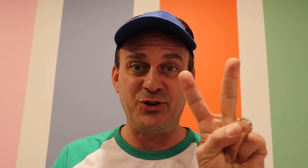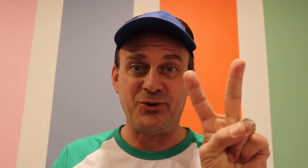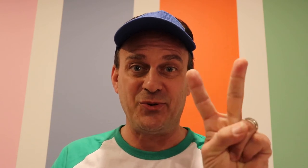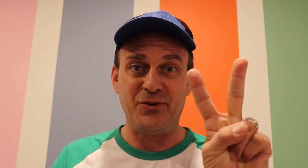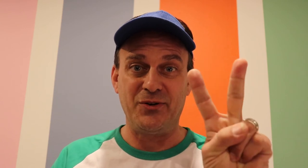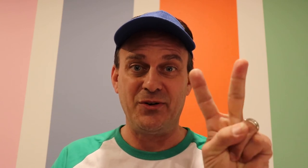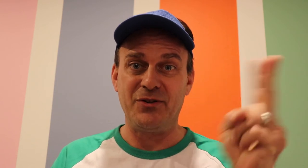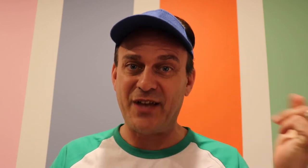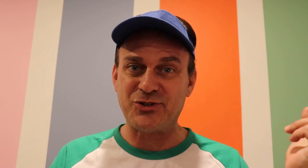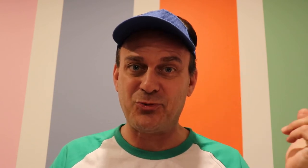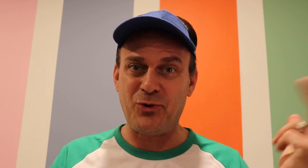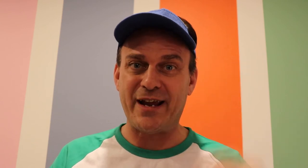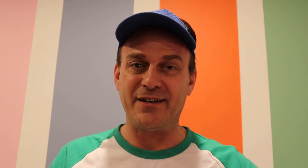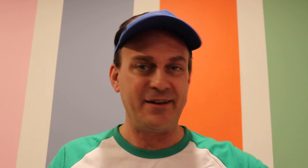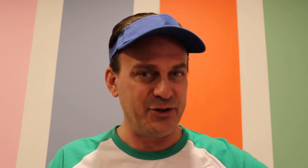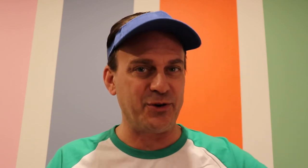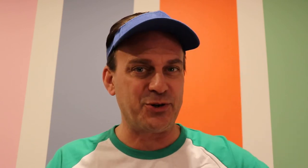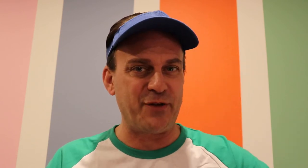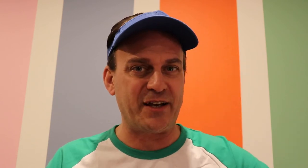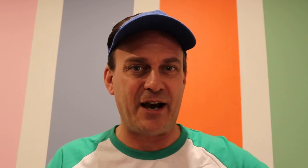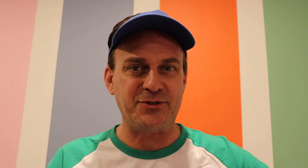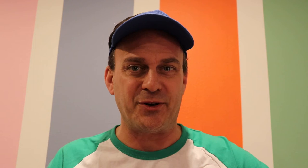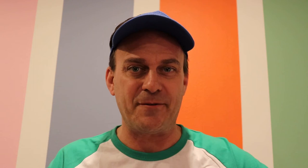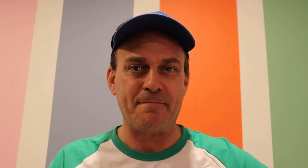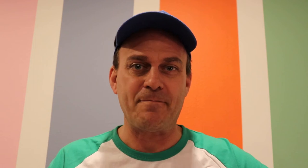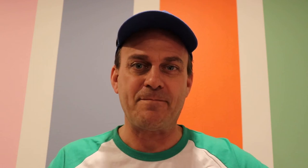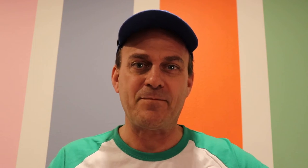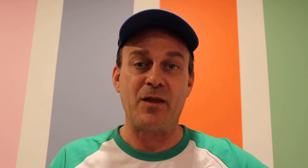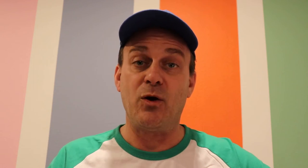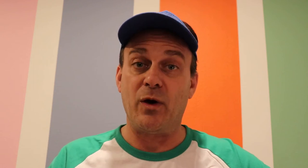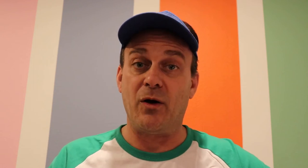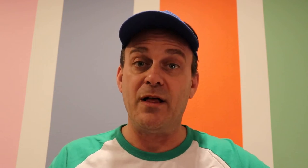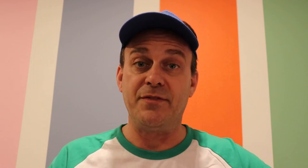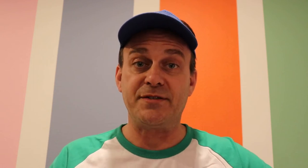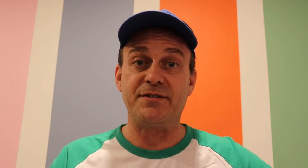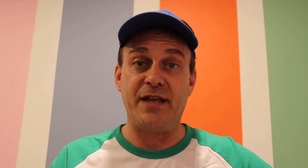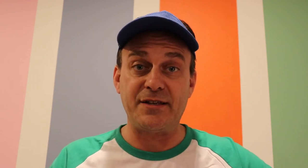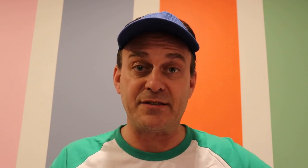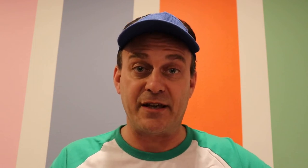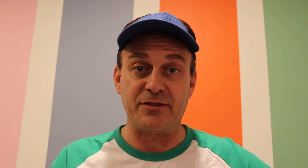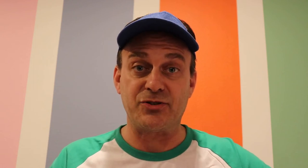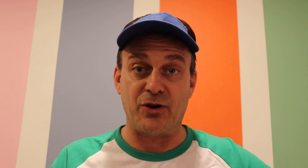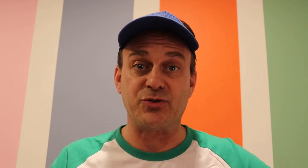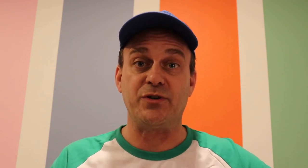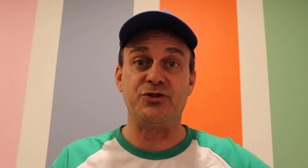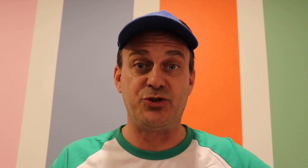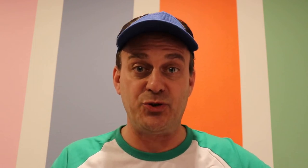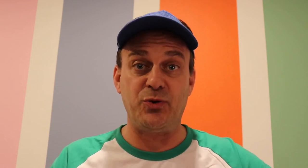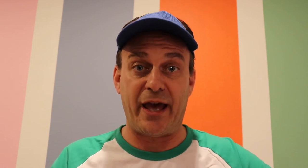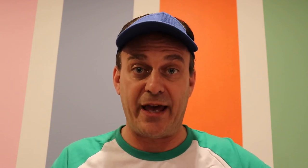two. That's great. You're a terrific counter. Well, this next thing starts with two